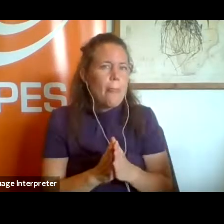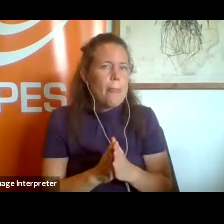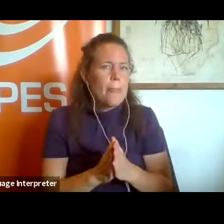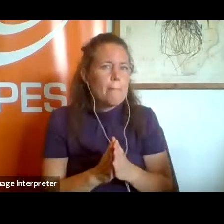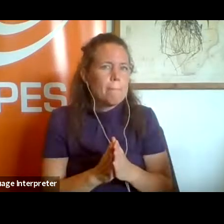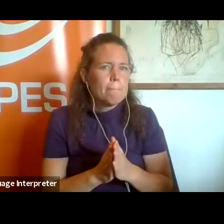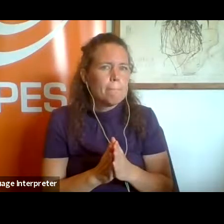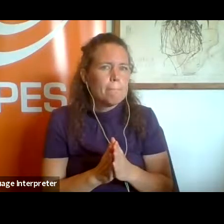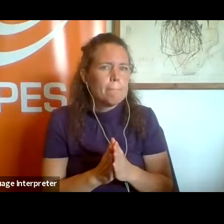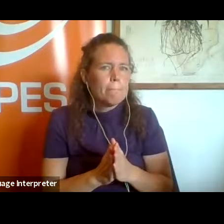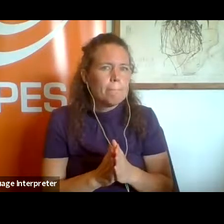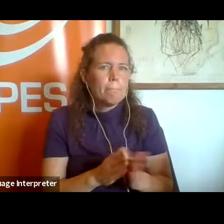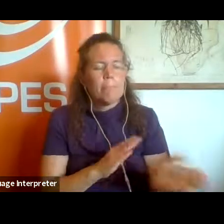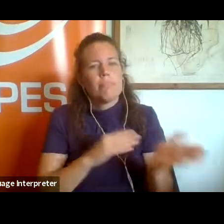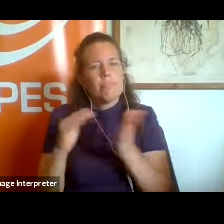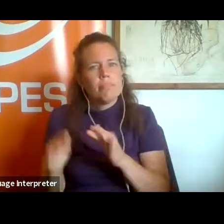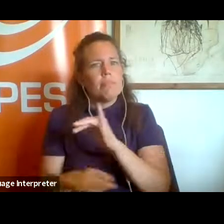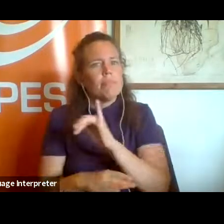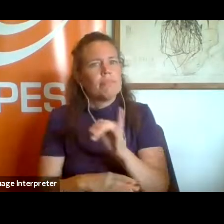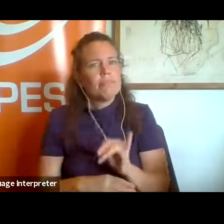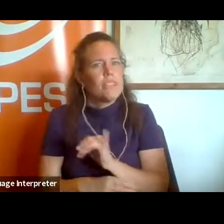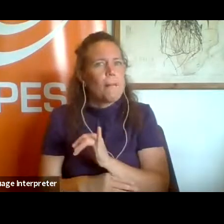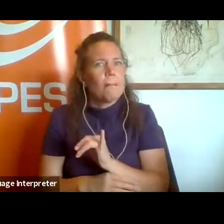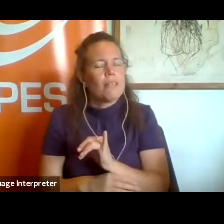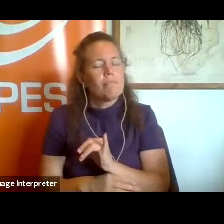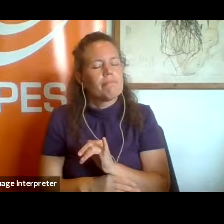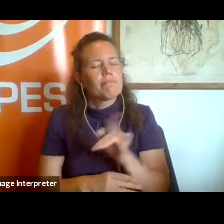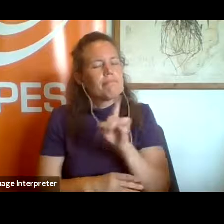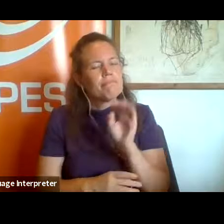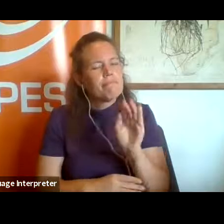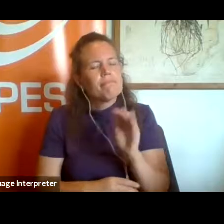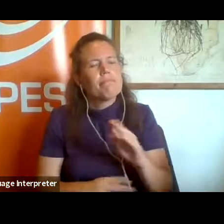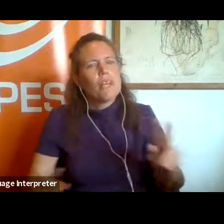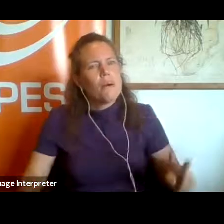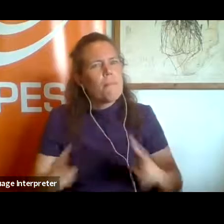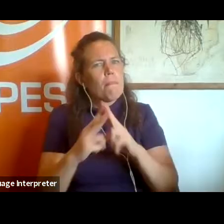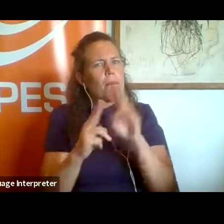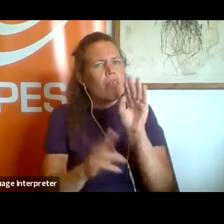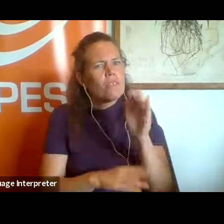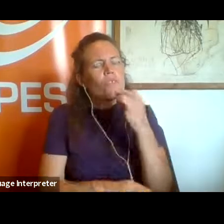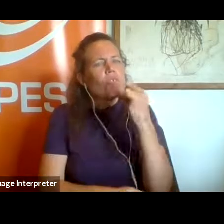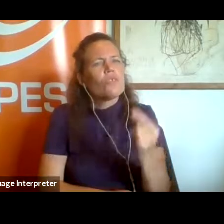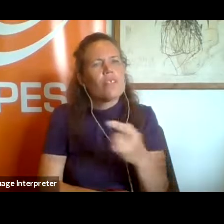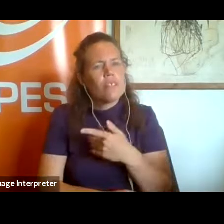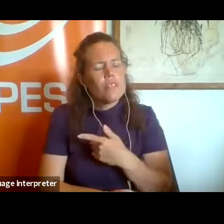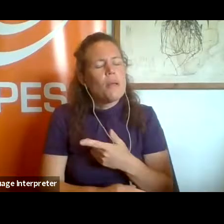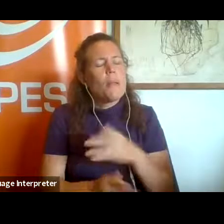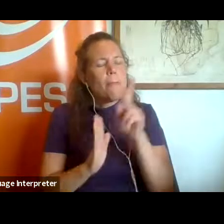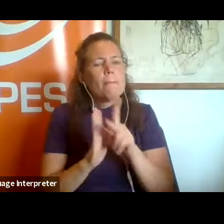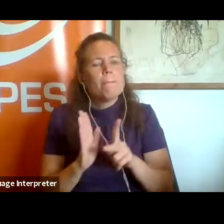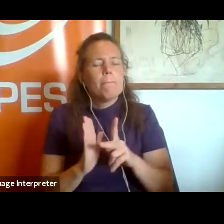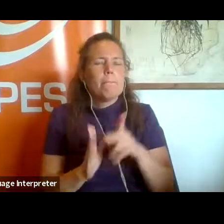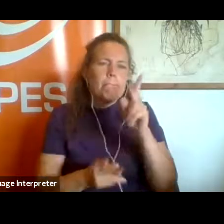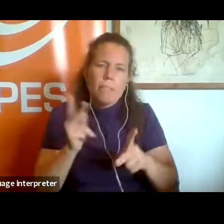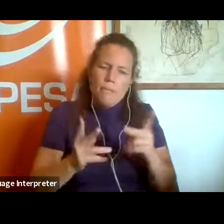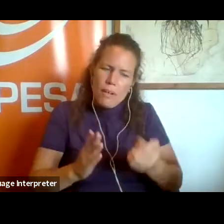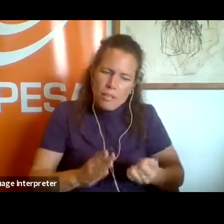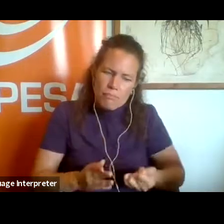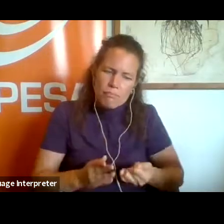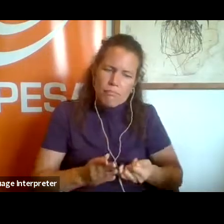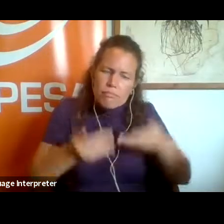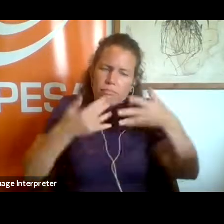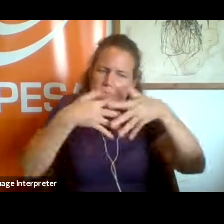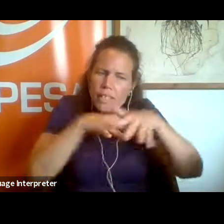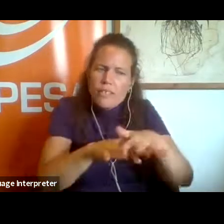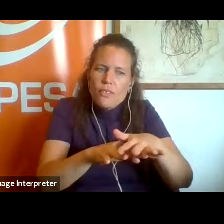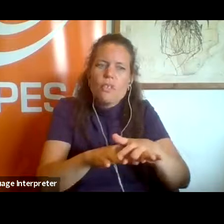So I have a question about the Paris call. You mentioned that that people are actually endorsing and supporting the Paris call. What's the process to actually